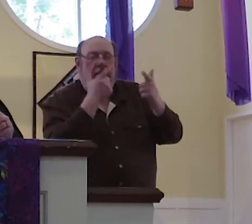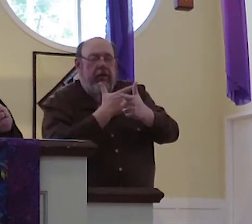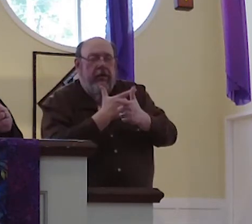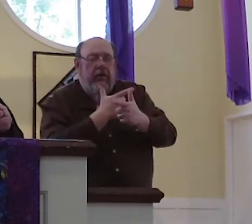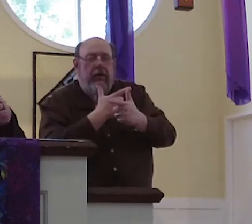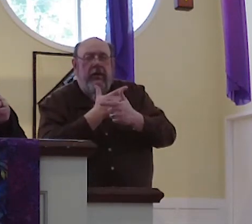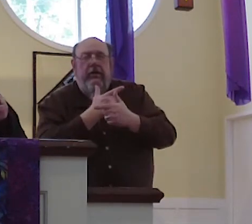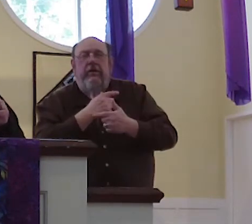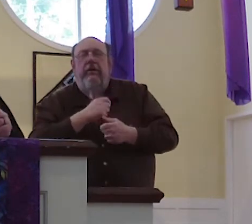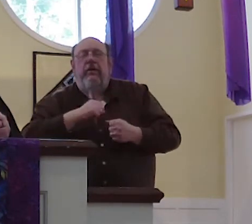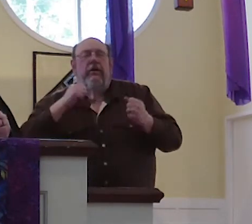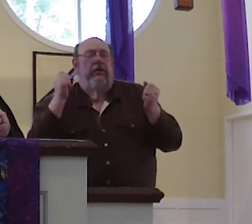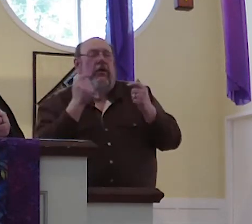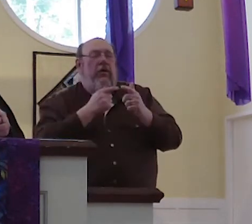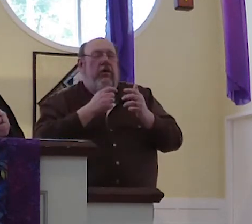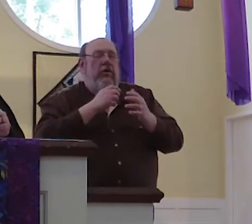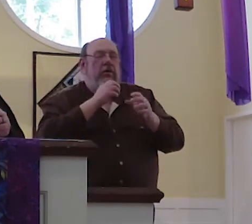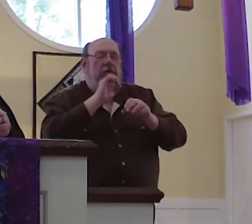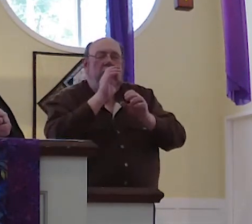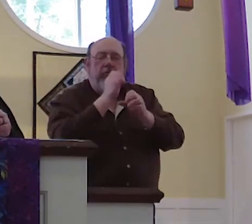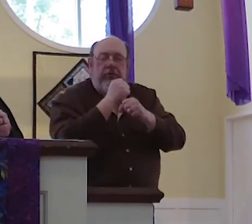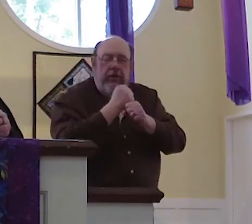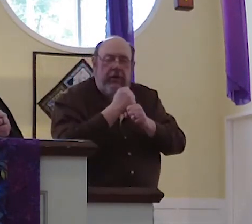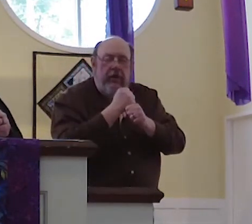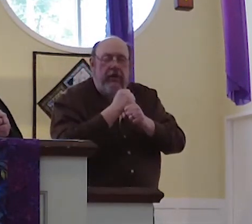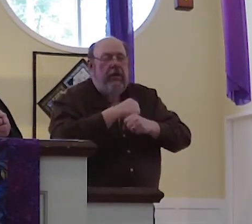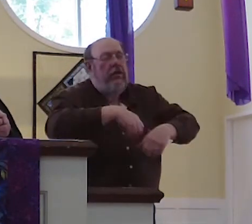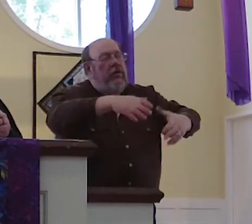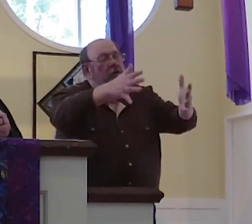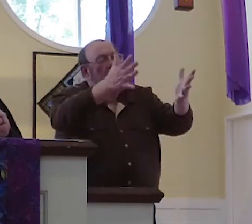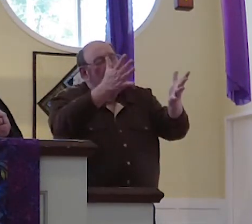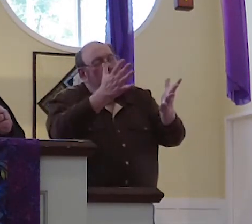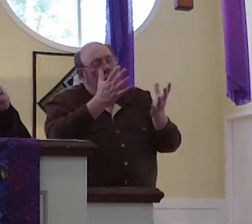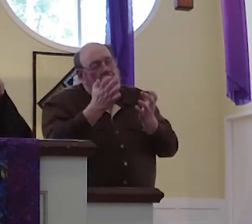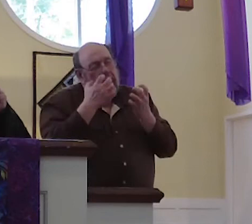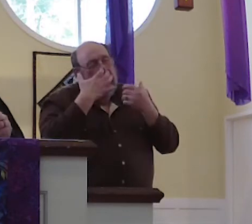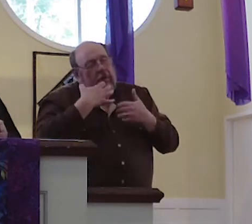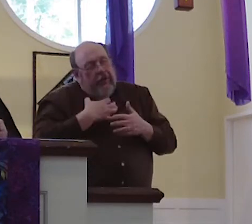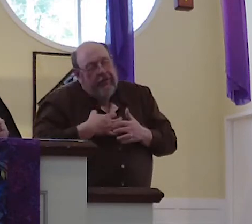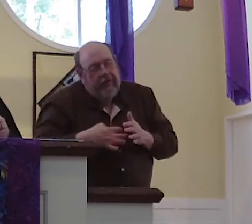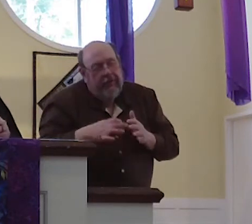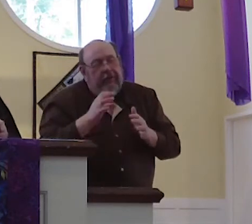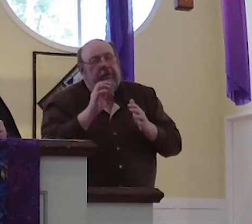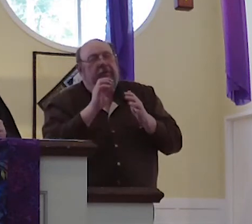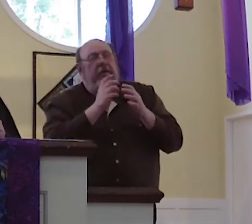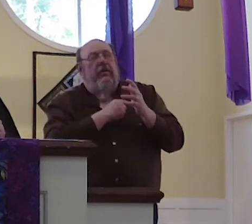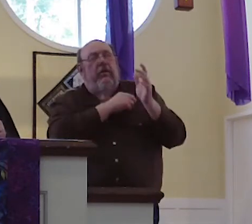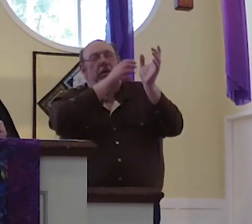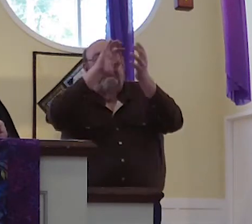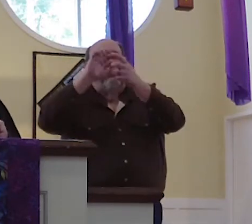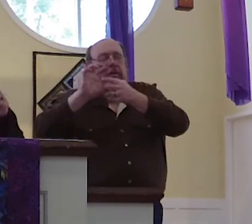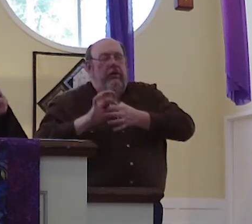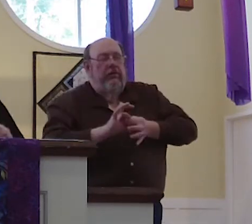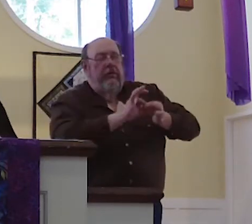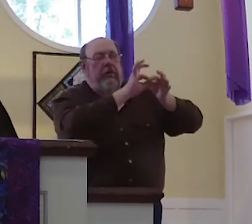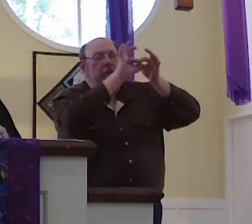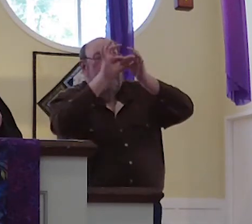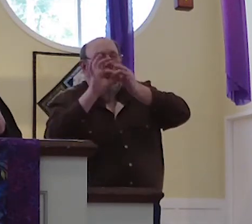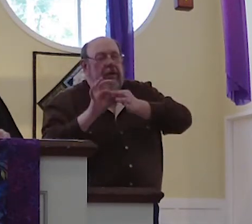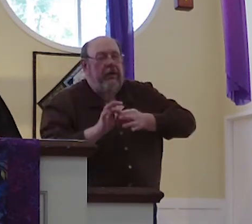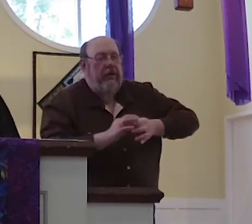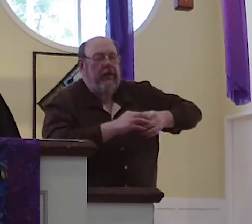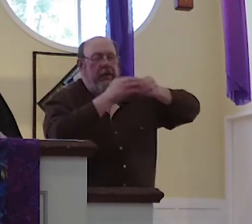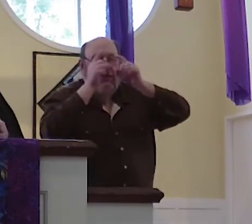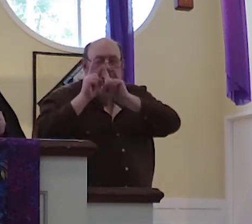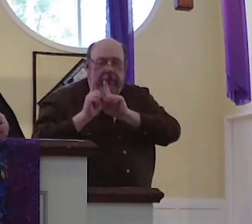The God of all creation wants us and wants to be in relationship with us, to walk with us